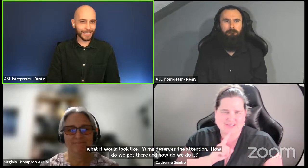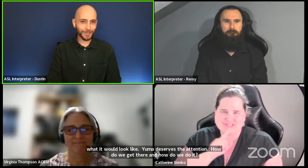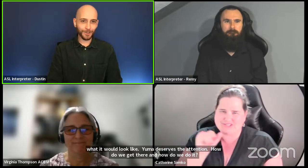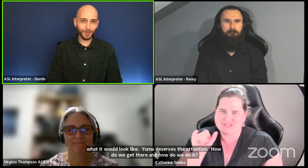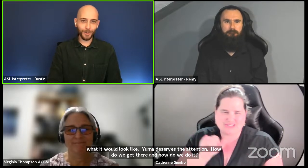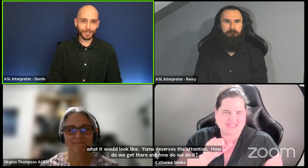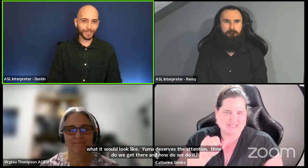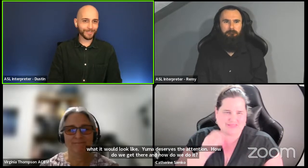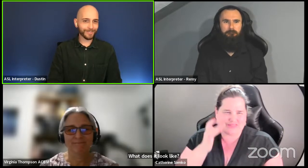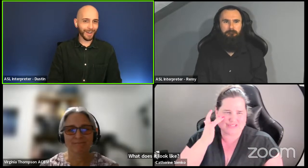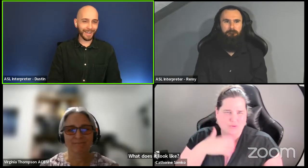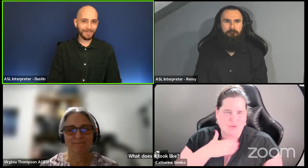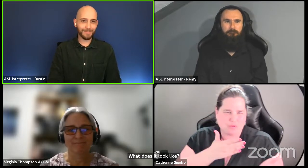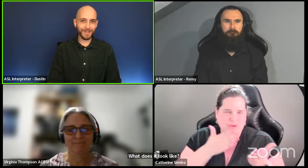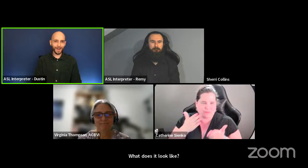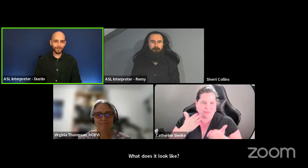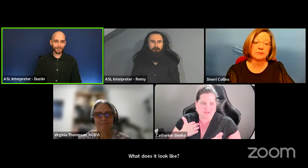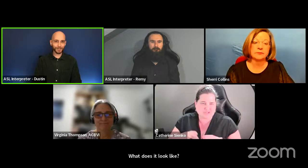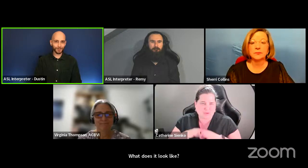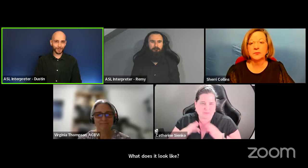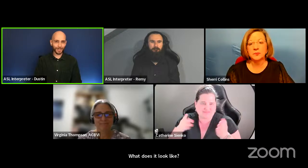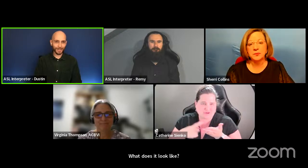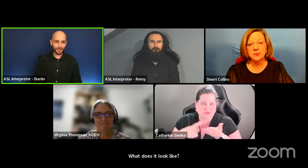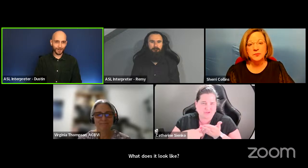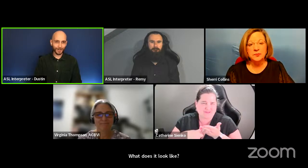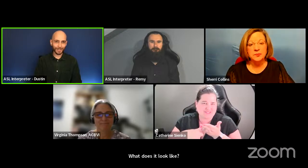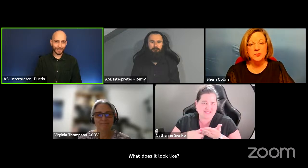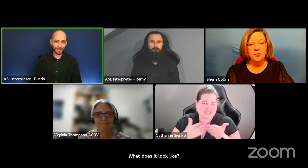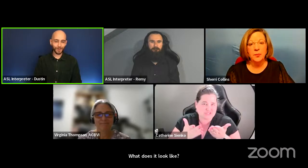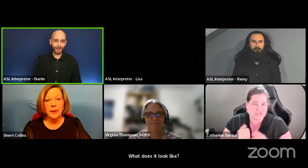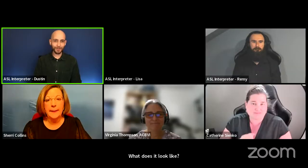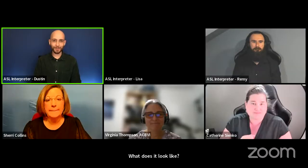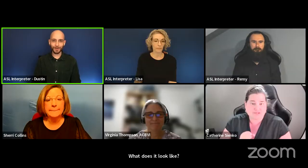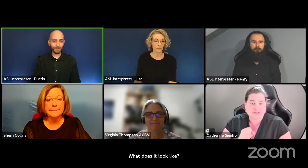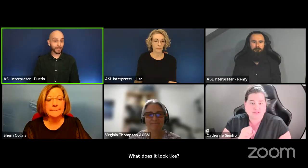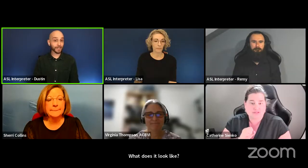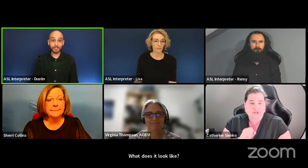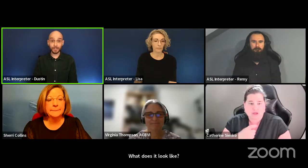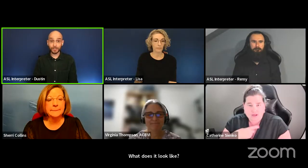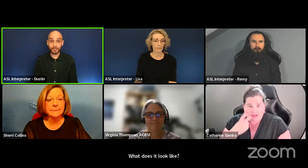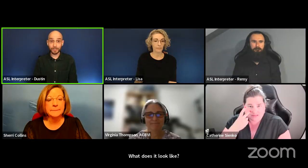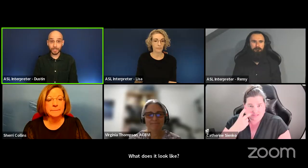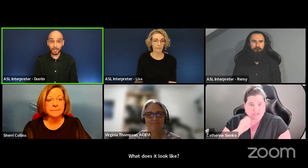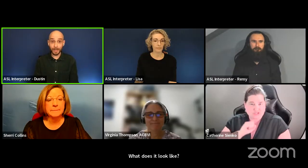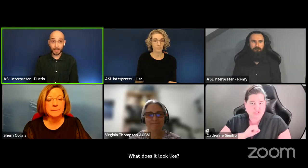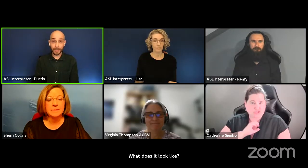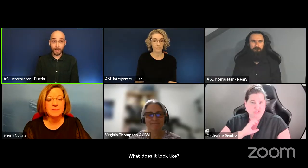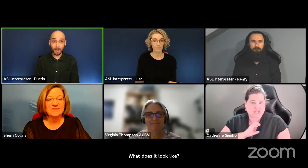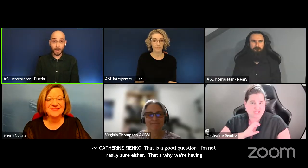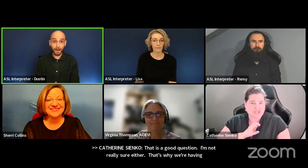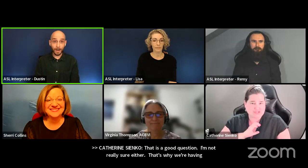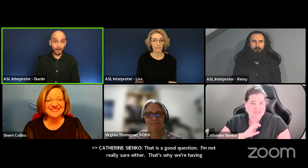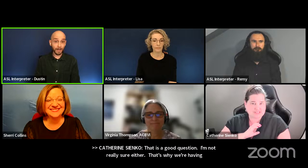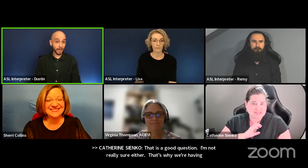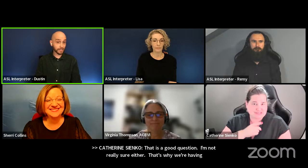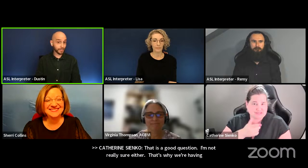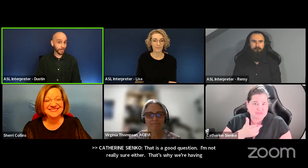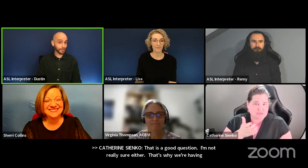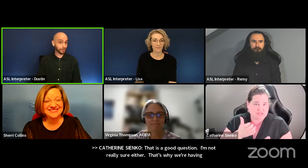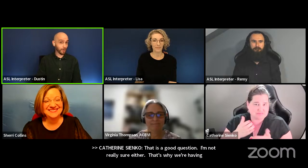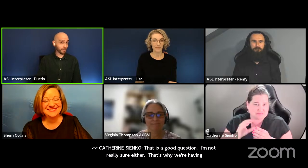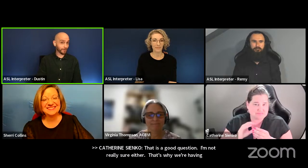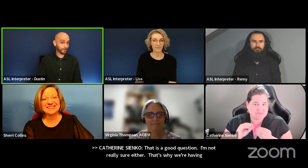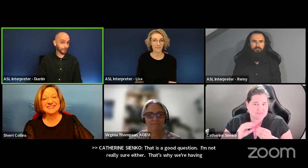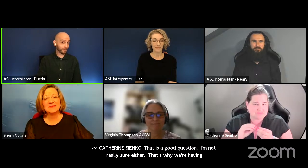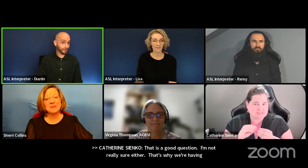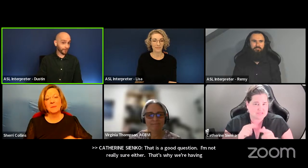That is a good question. I'm not really sure either. That's why we're having this discussion today. I see Sherry